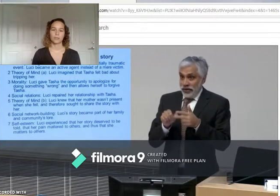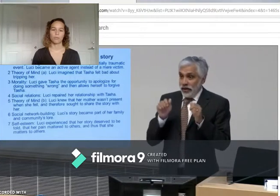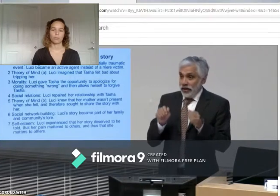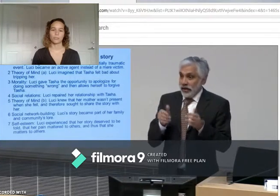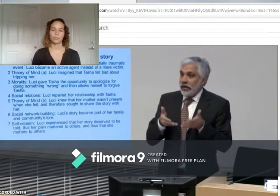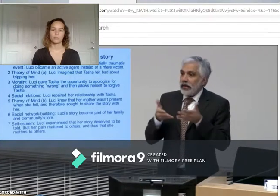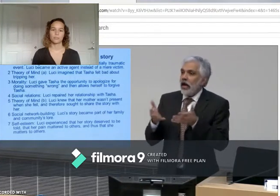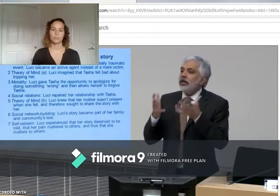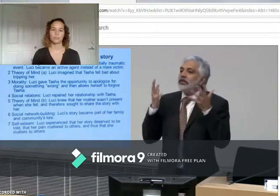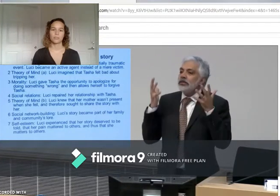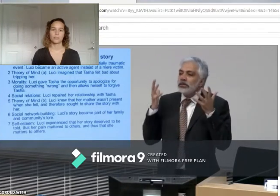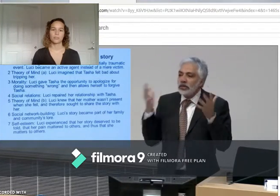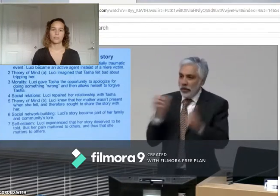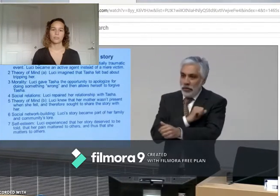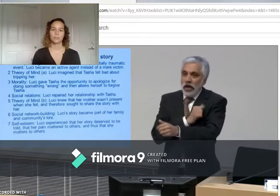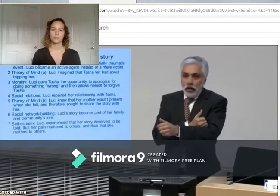Those three words